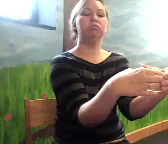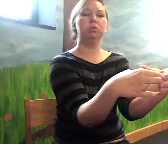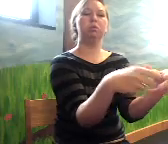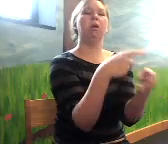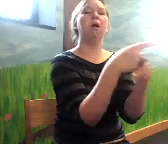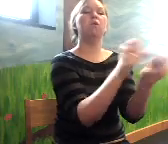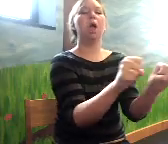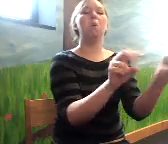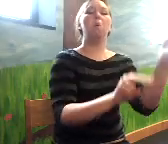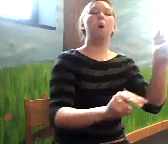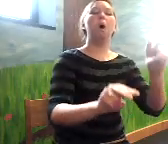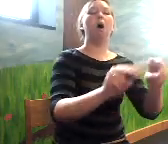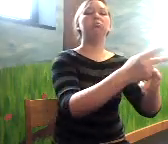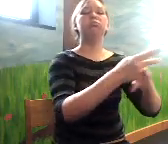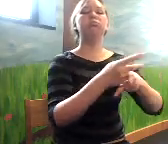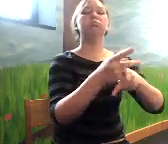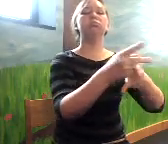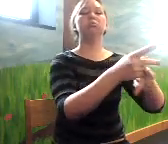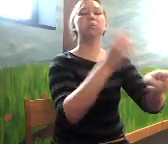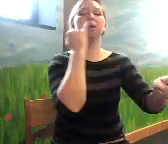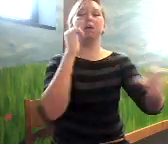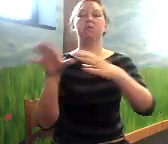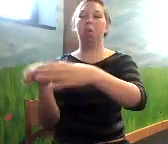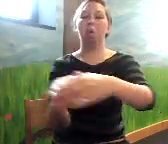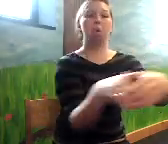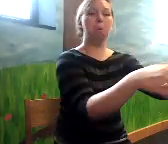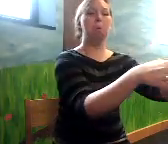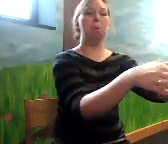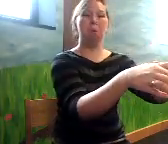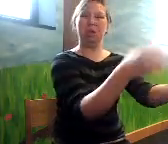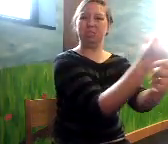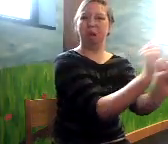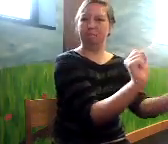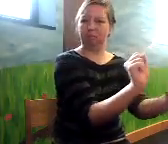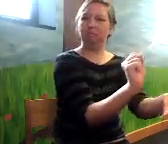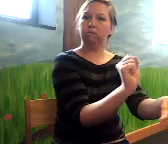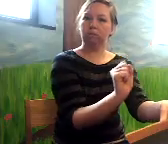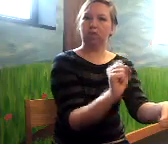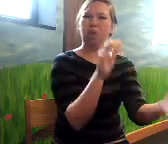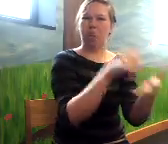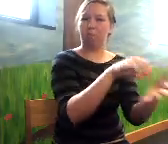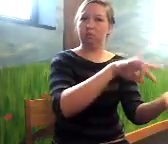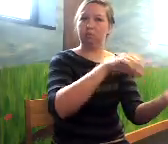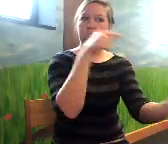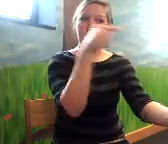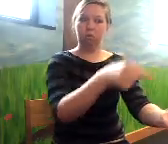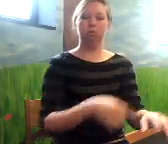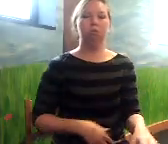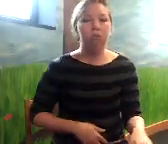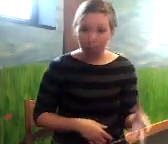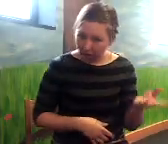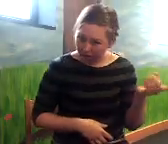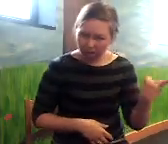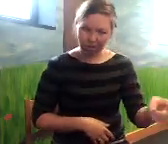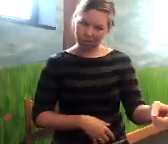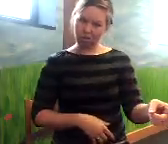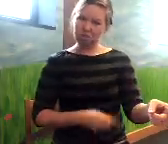part of their and they buried their ancestors on their property, on their land, and so their land